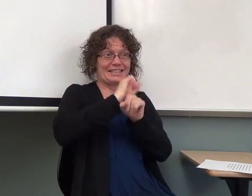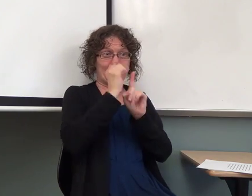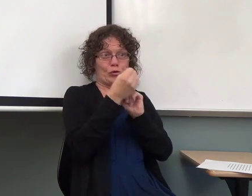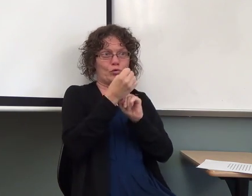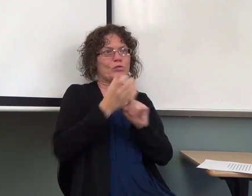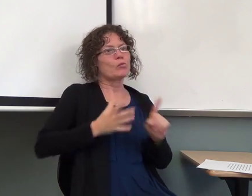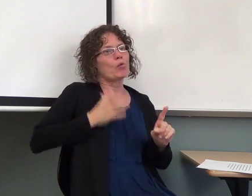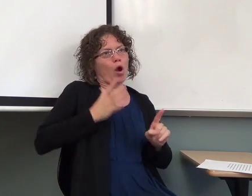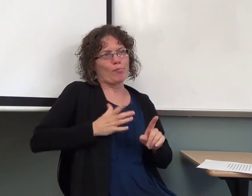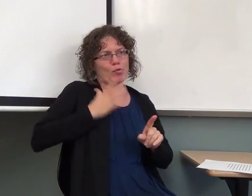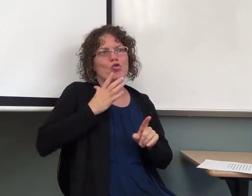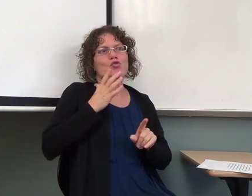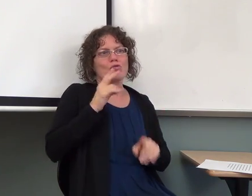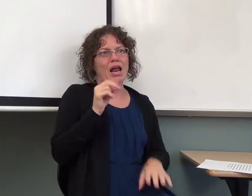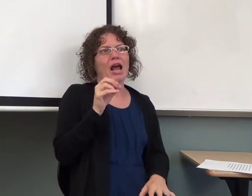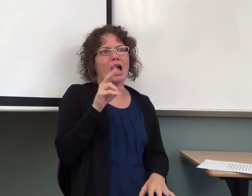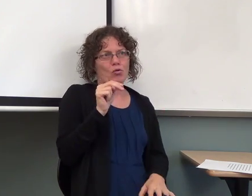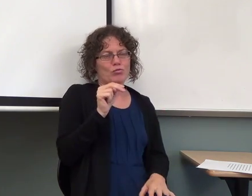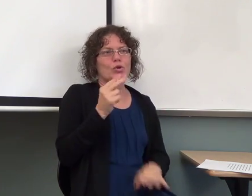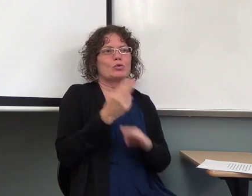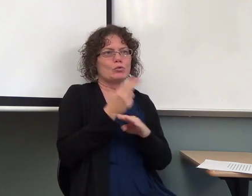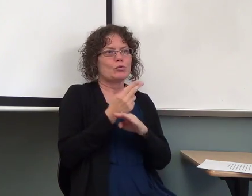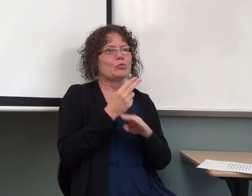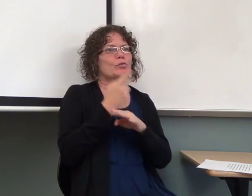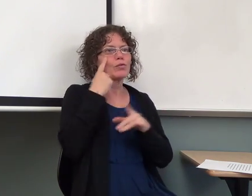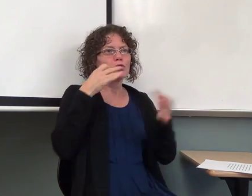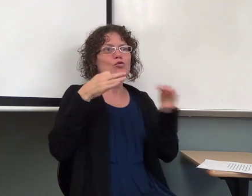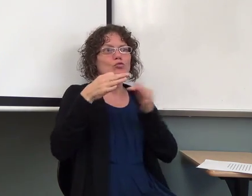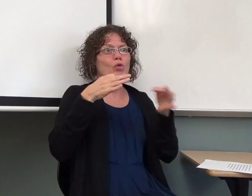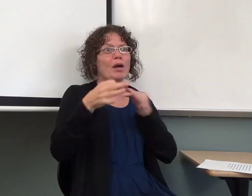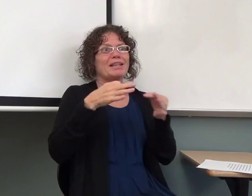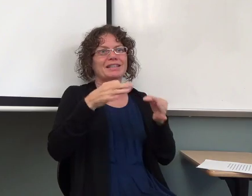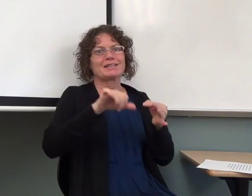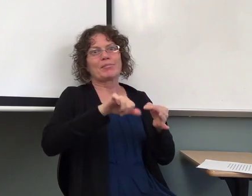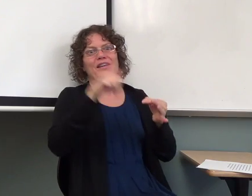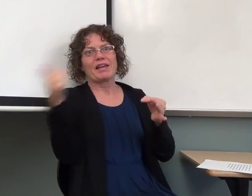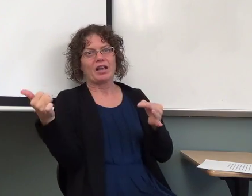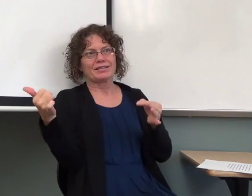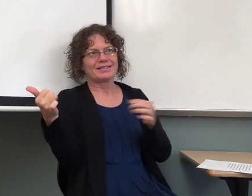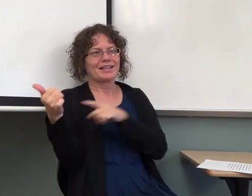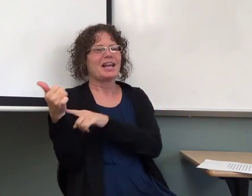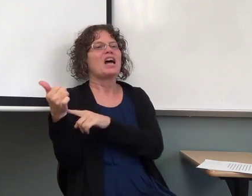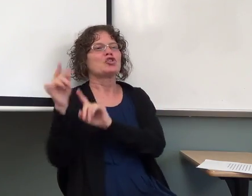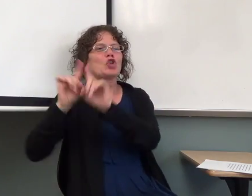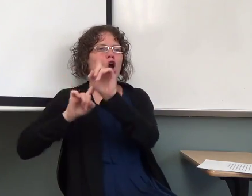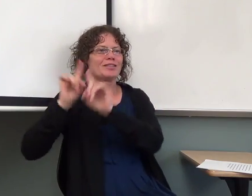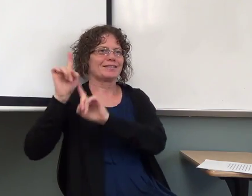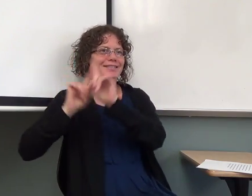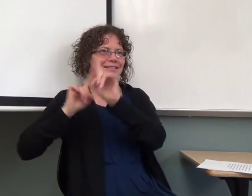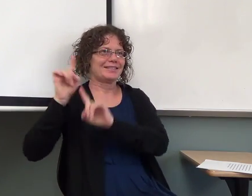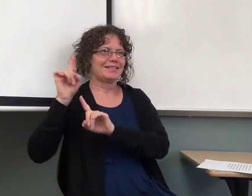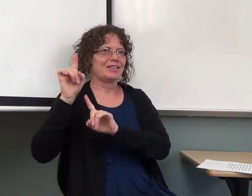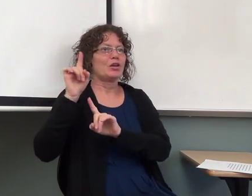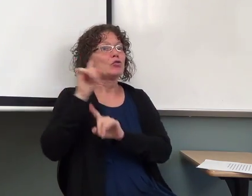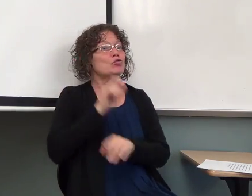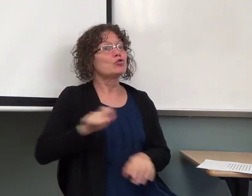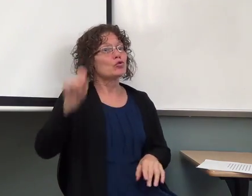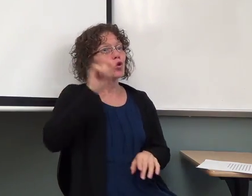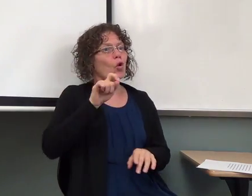noun that's being used to describe something else, isn't it? Stars. Stars. So what are we going to circle for now? Stars. Stars. Good